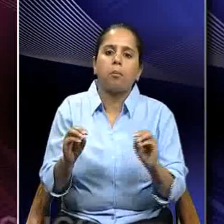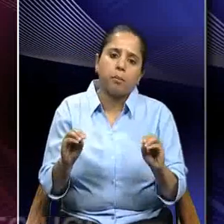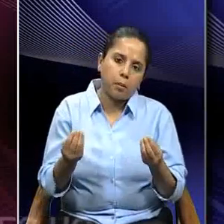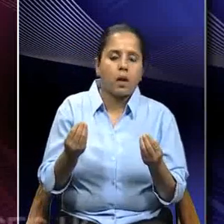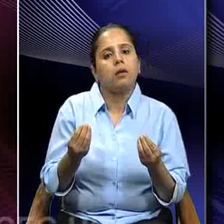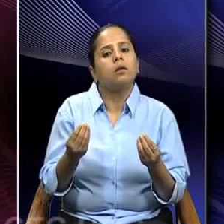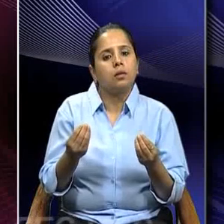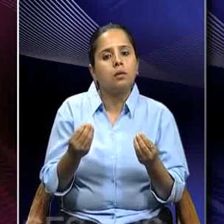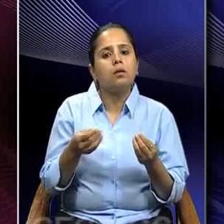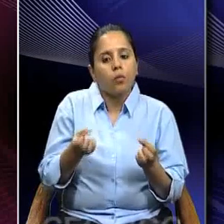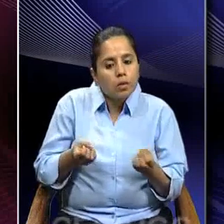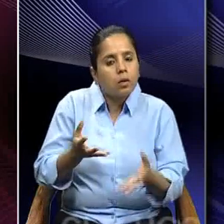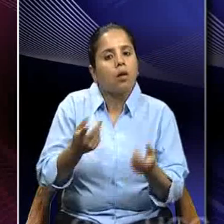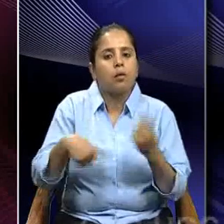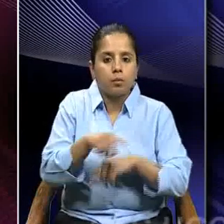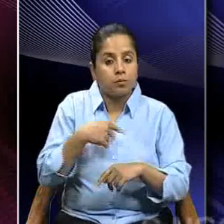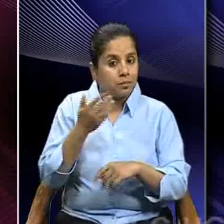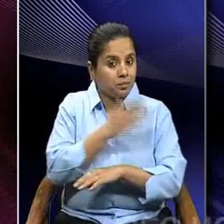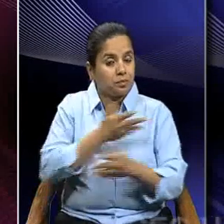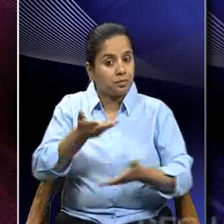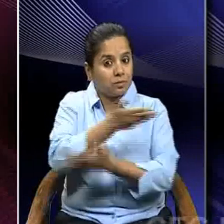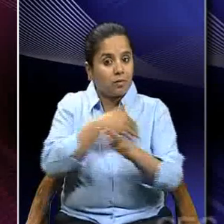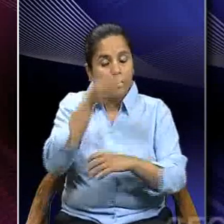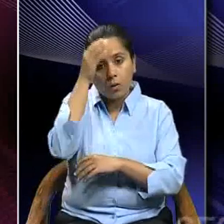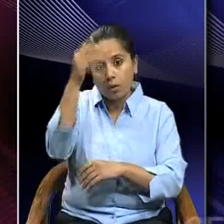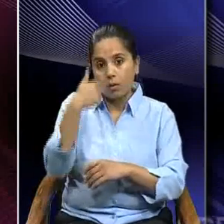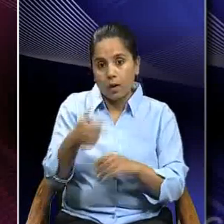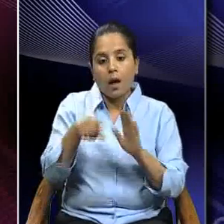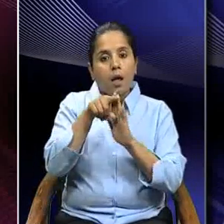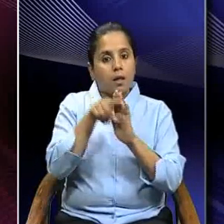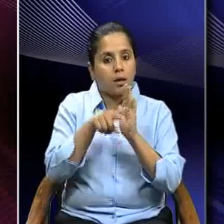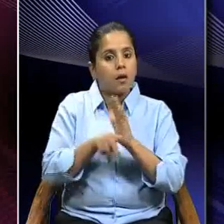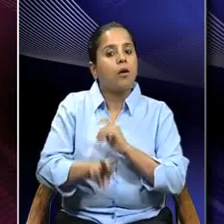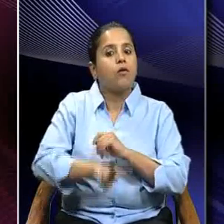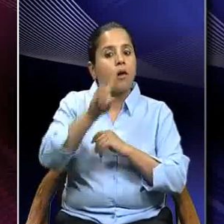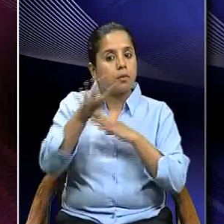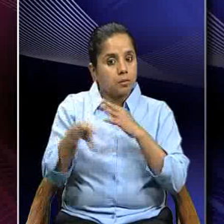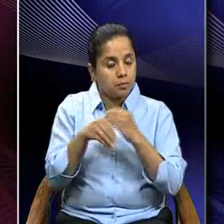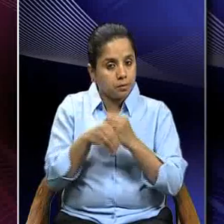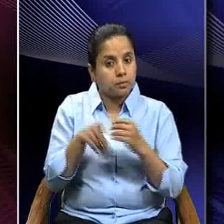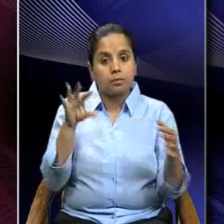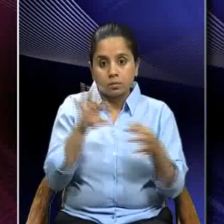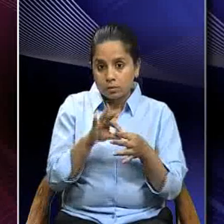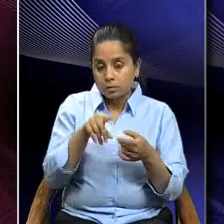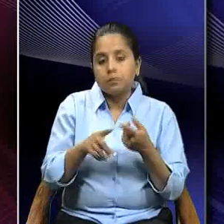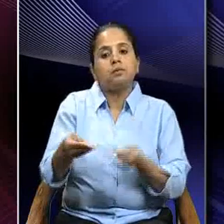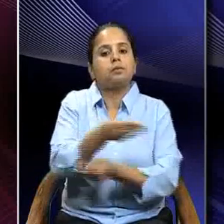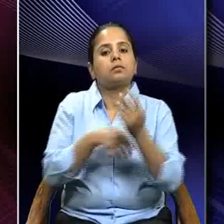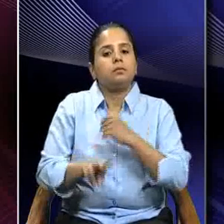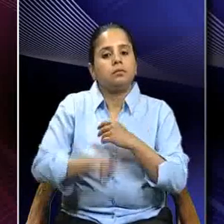outset. We also discussed about the concept of ethical values addition in relation to economic value